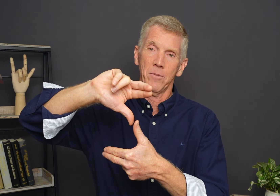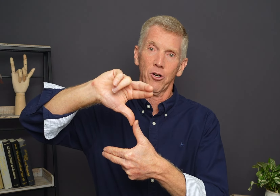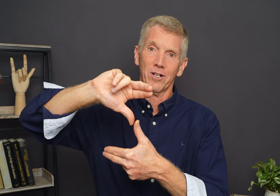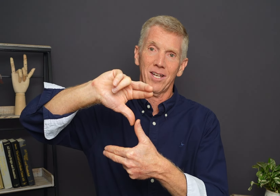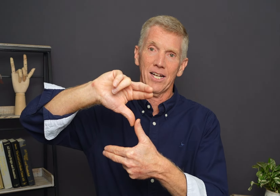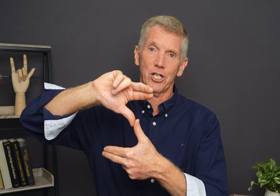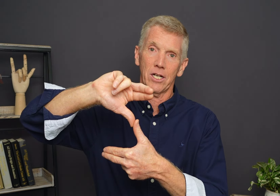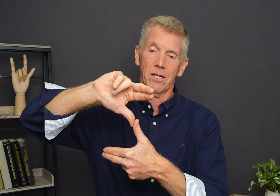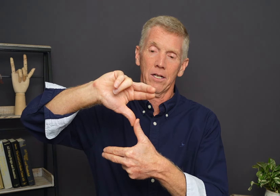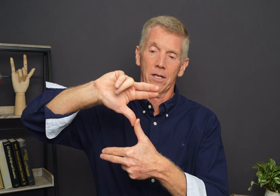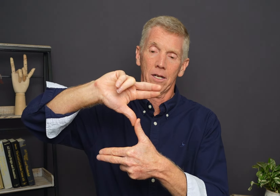are touching.